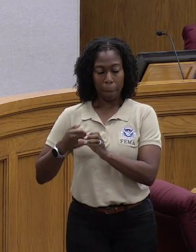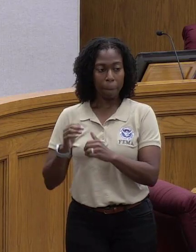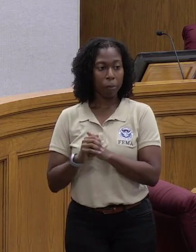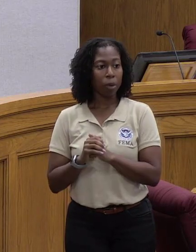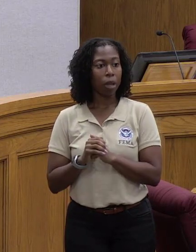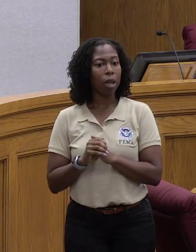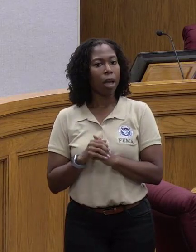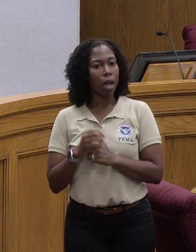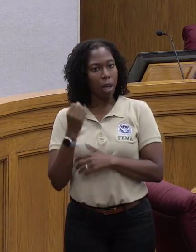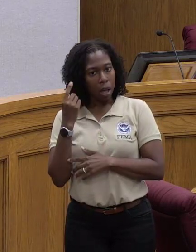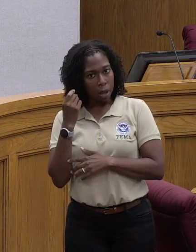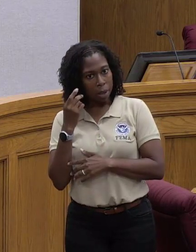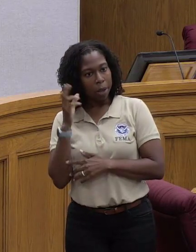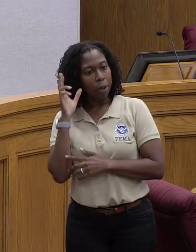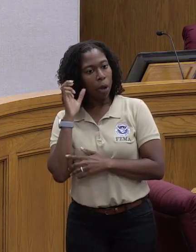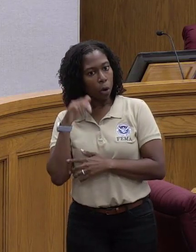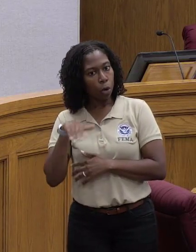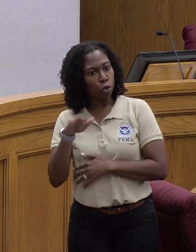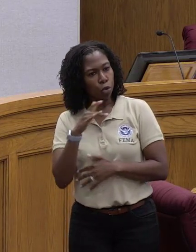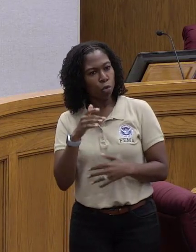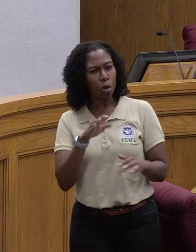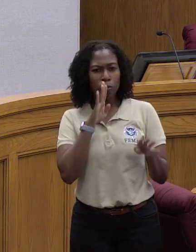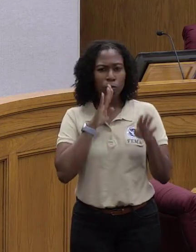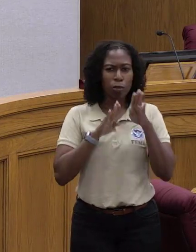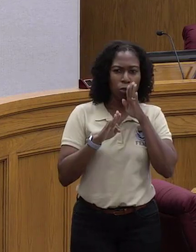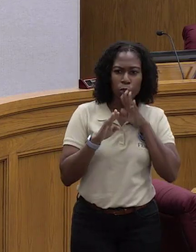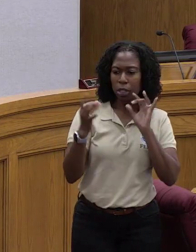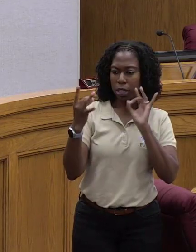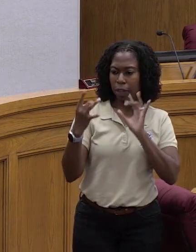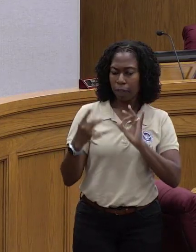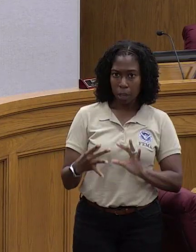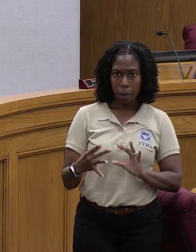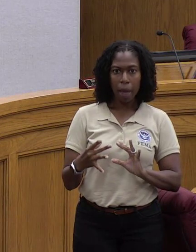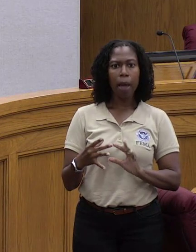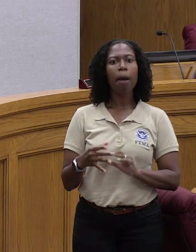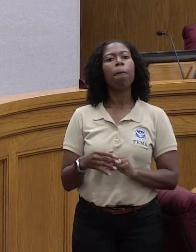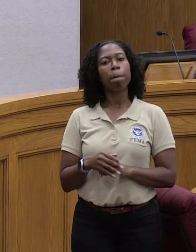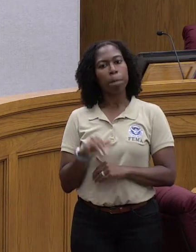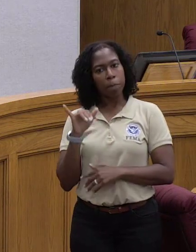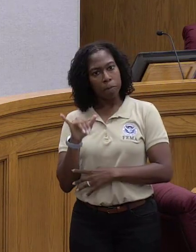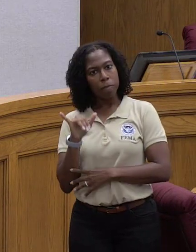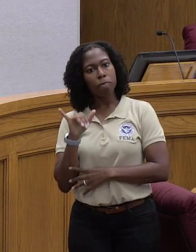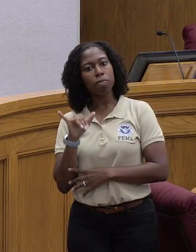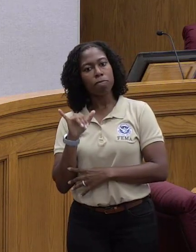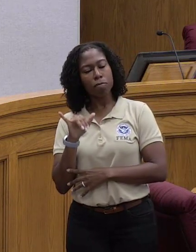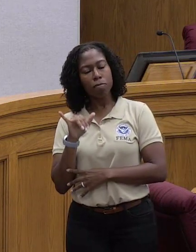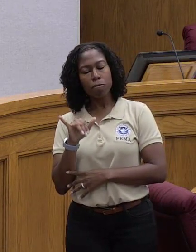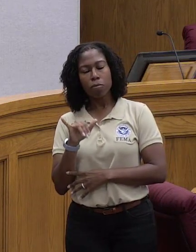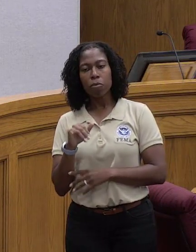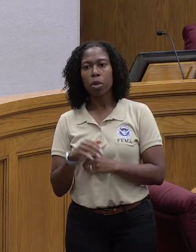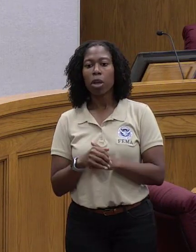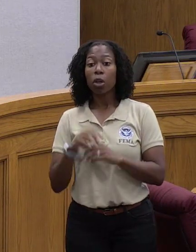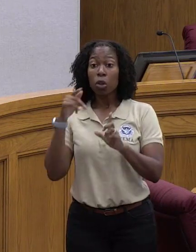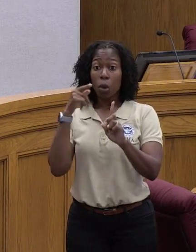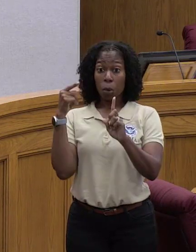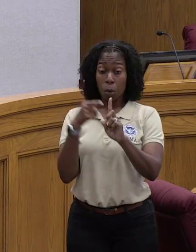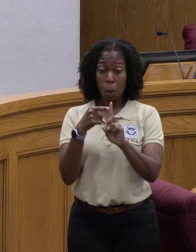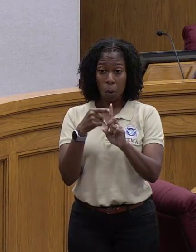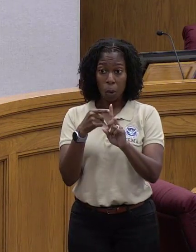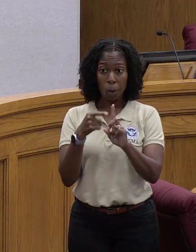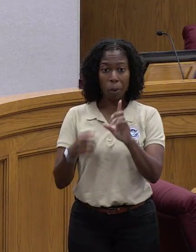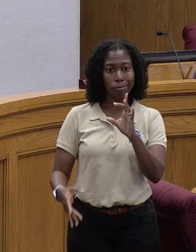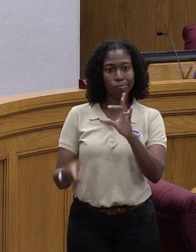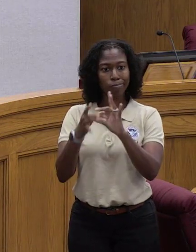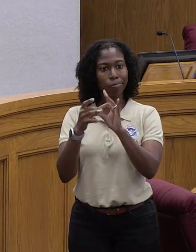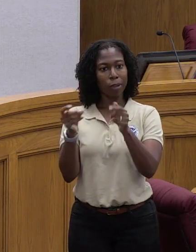the frustration and feedback. We are fully dedicated to restoring service as quickly as